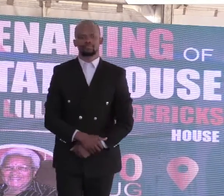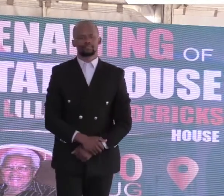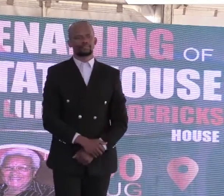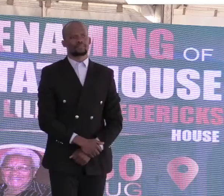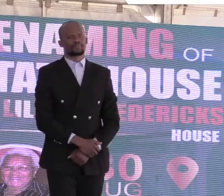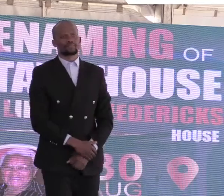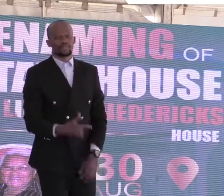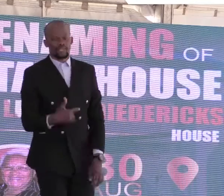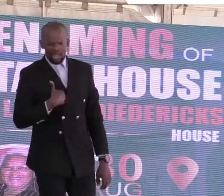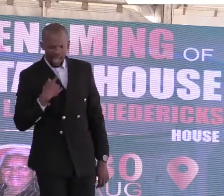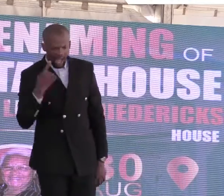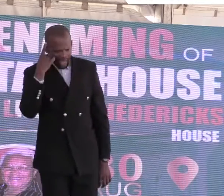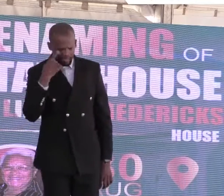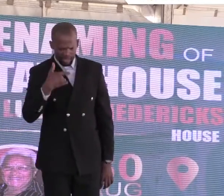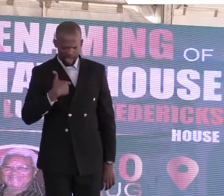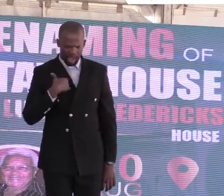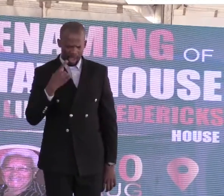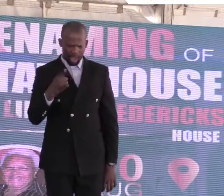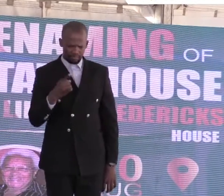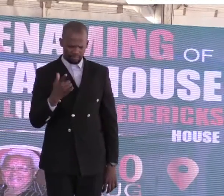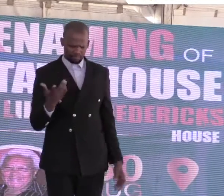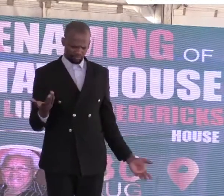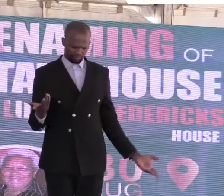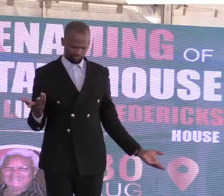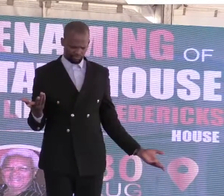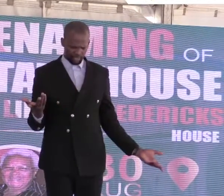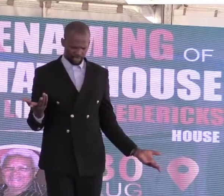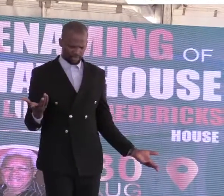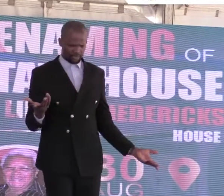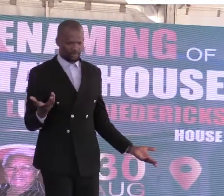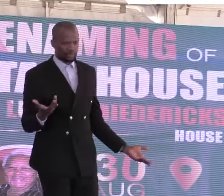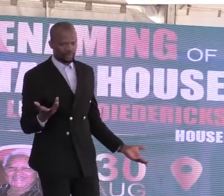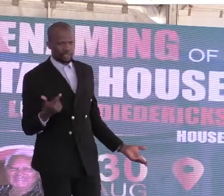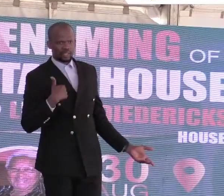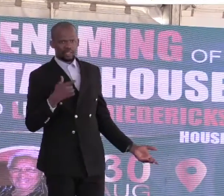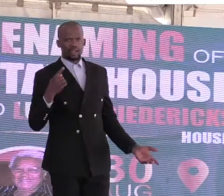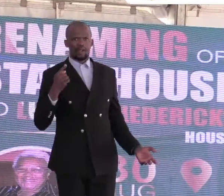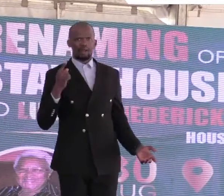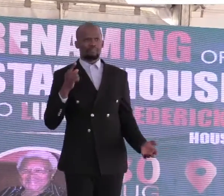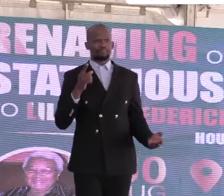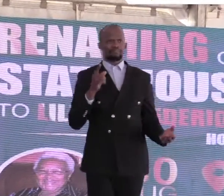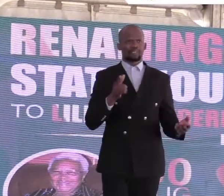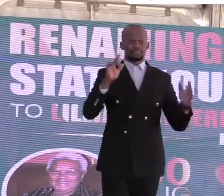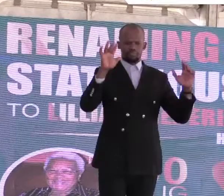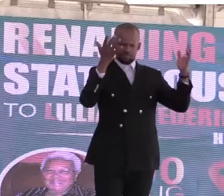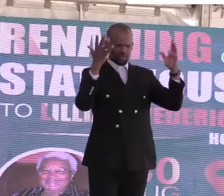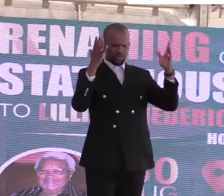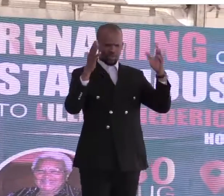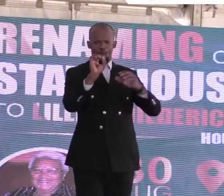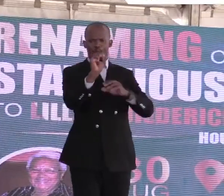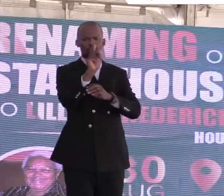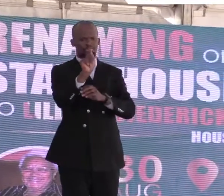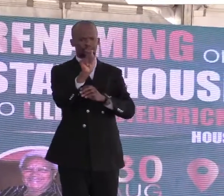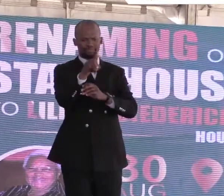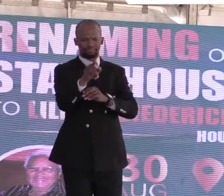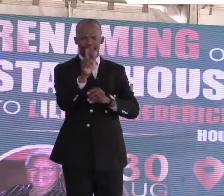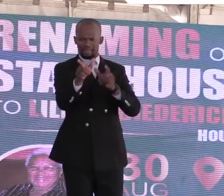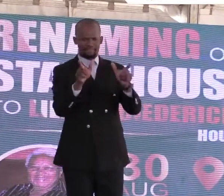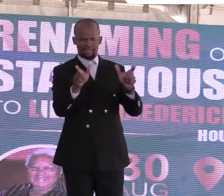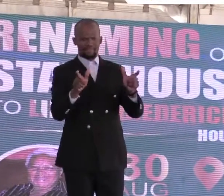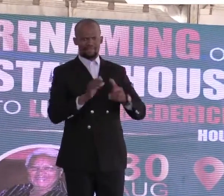I think I must commend the officials assembled to be just to have this back. I'm sure they know